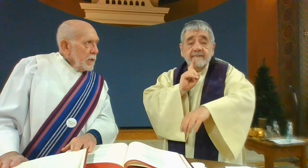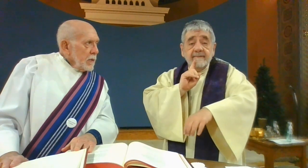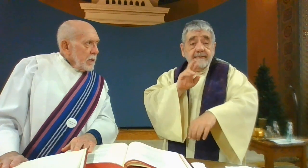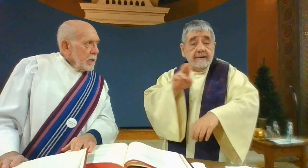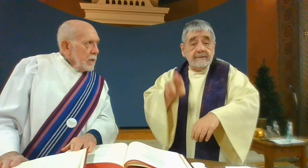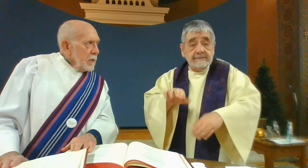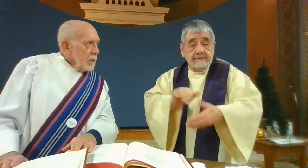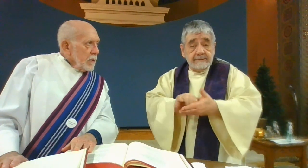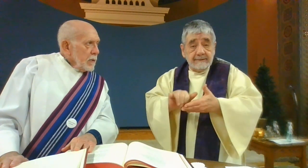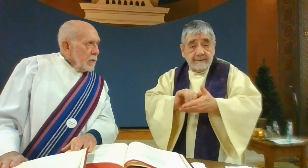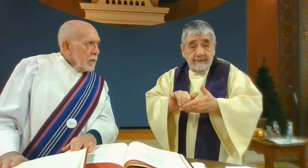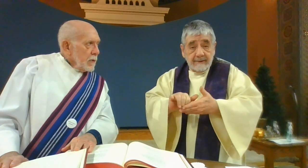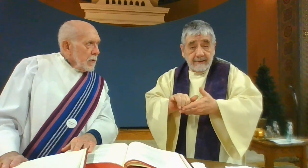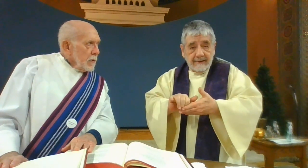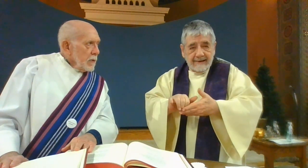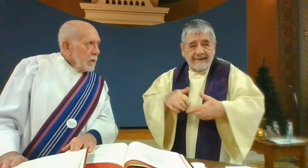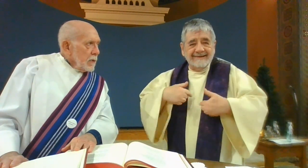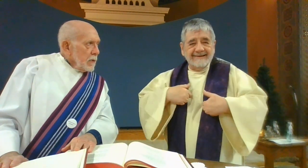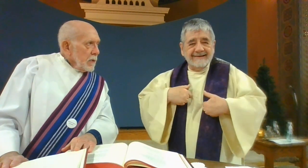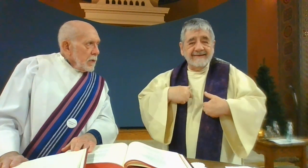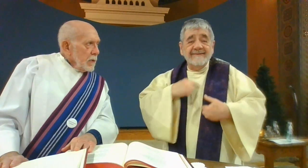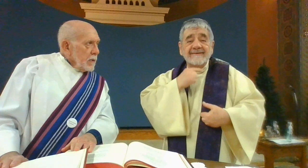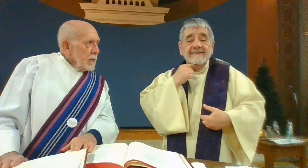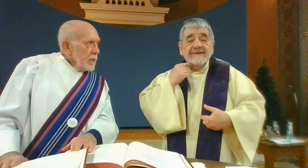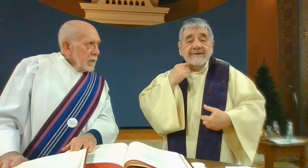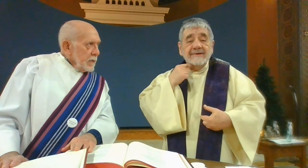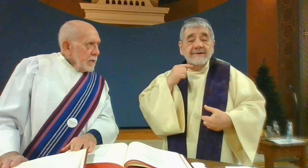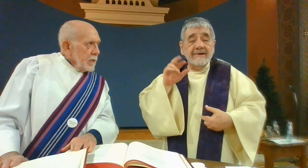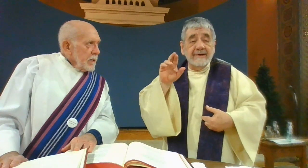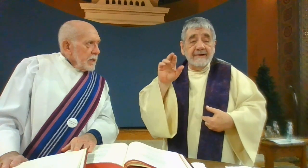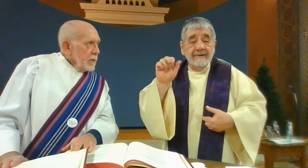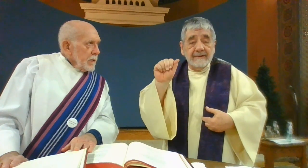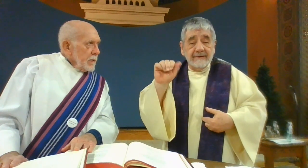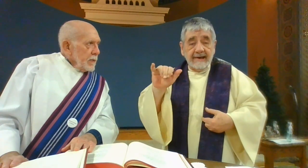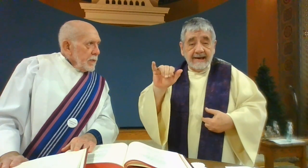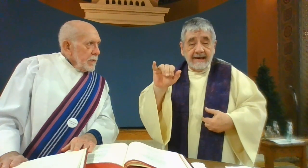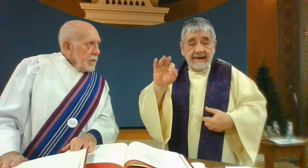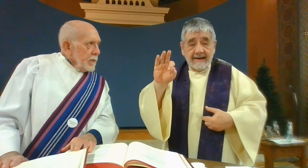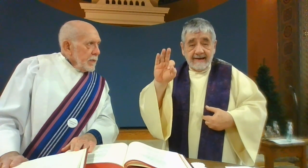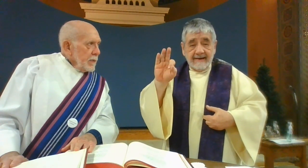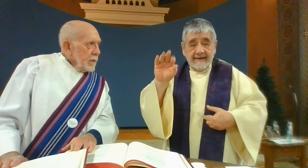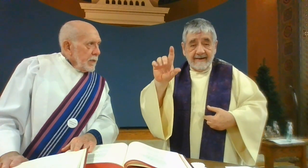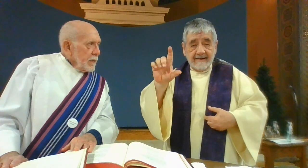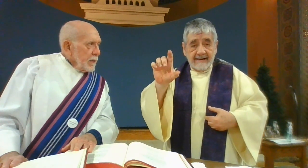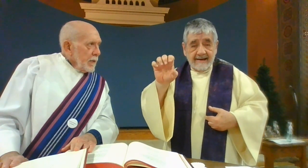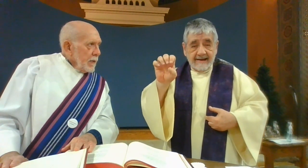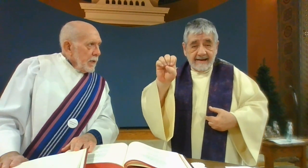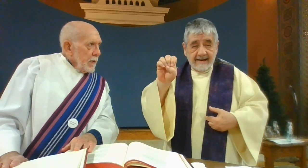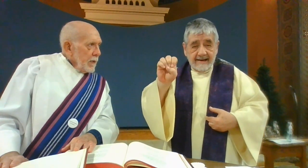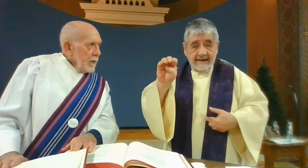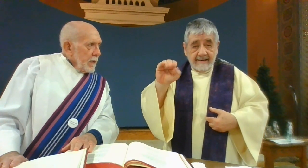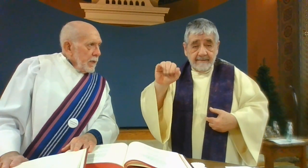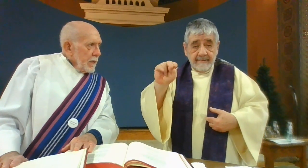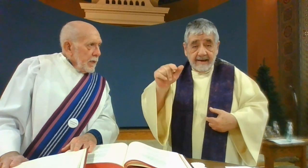in Rochester, New York. I am Father Ray Fleming.